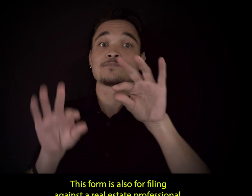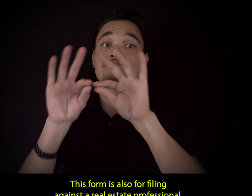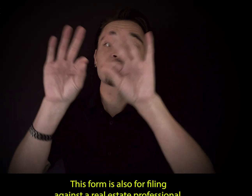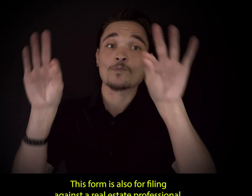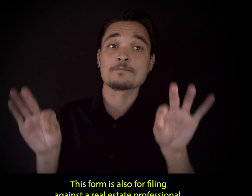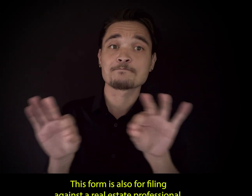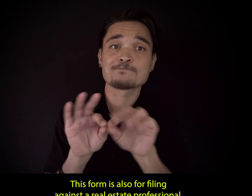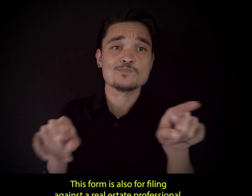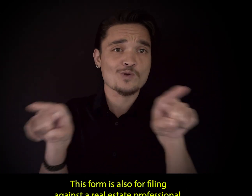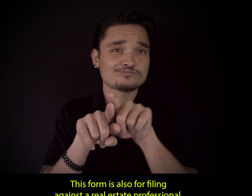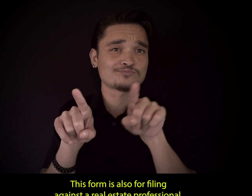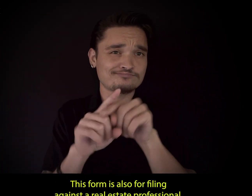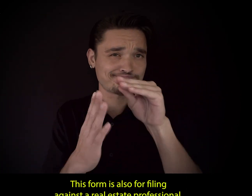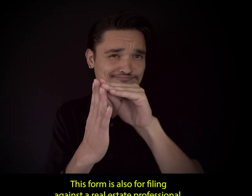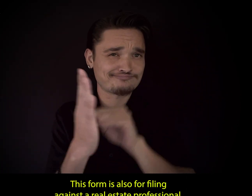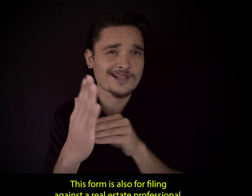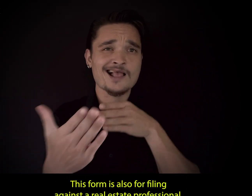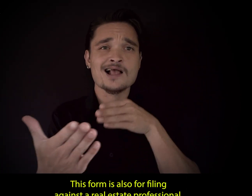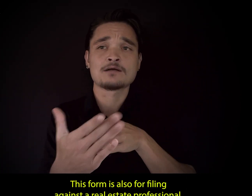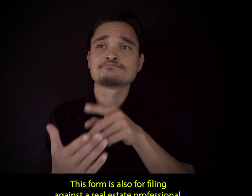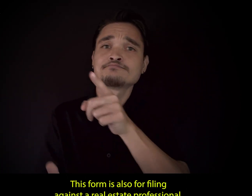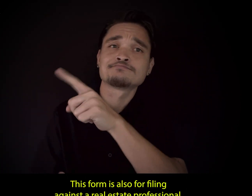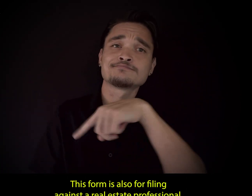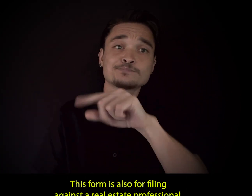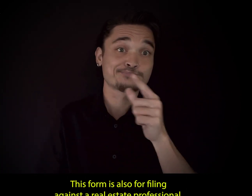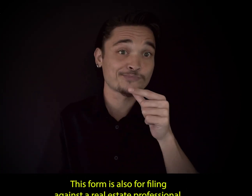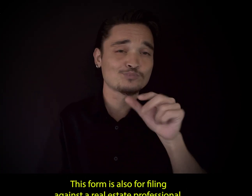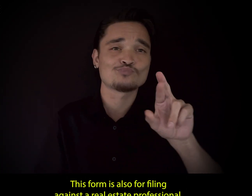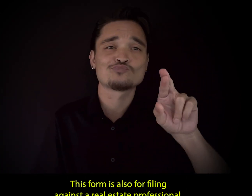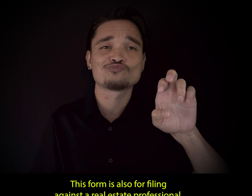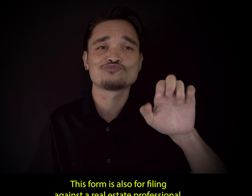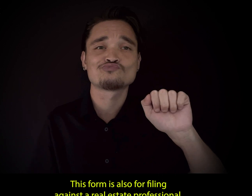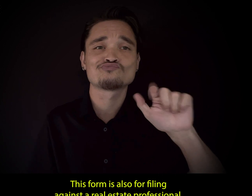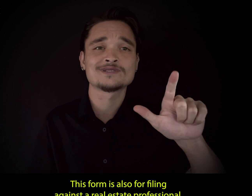This form is also for filing against a real estate professional.